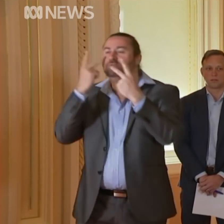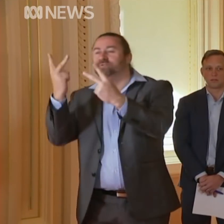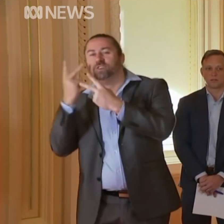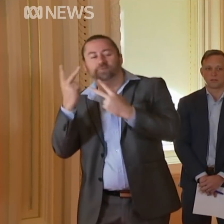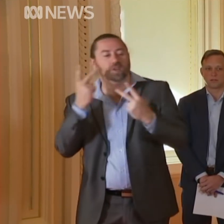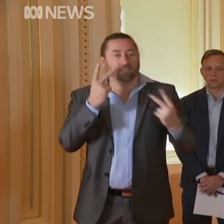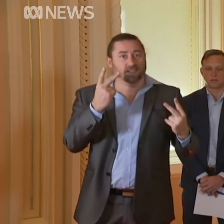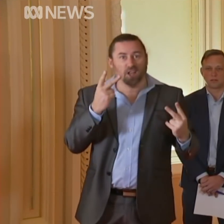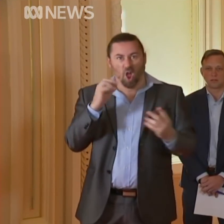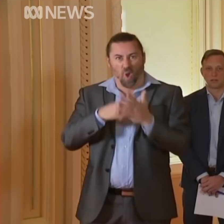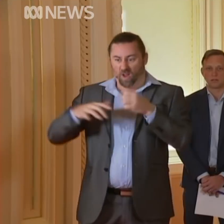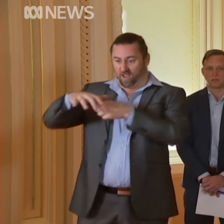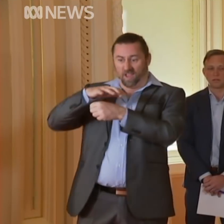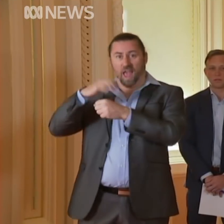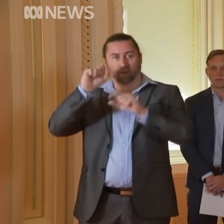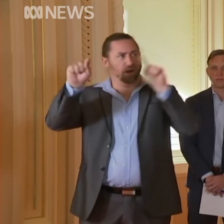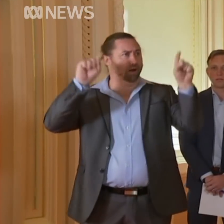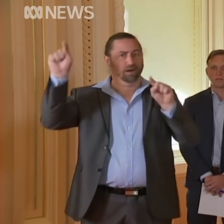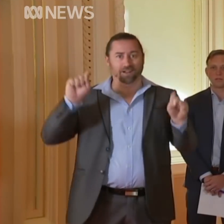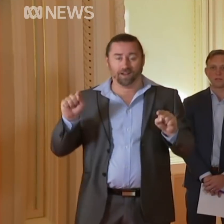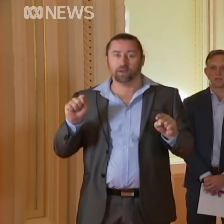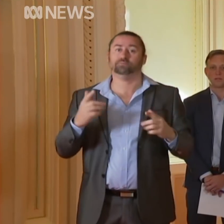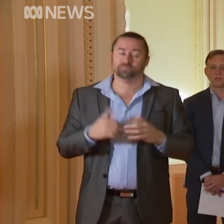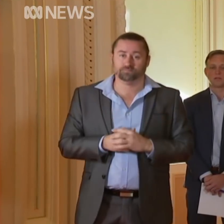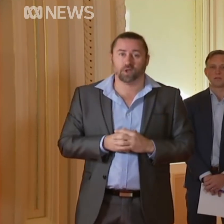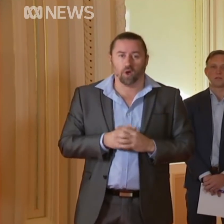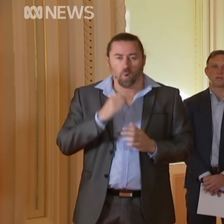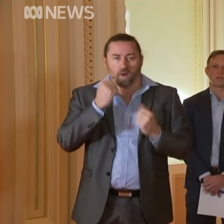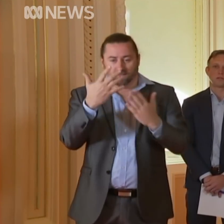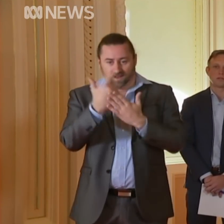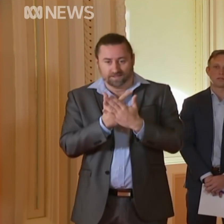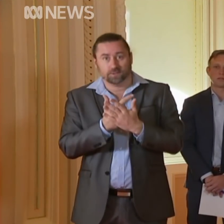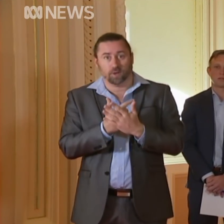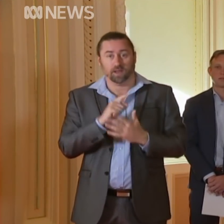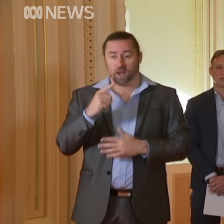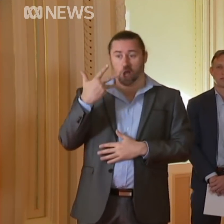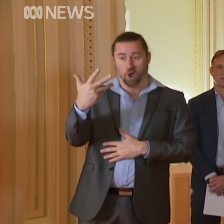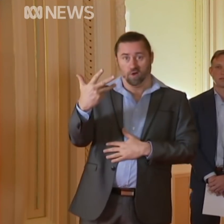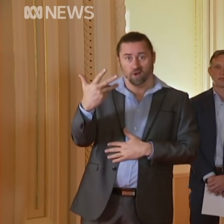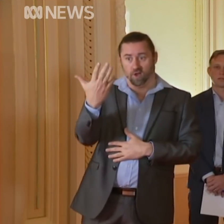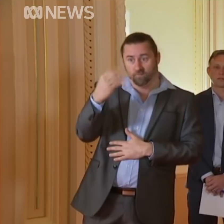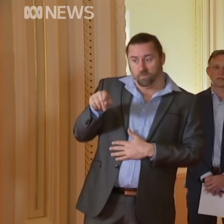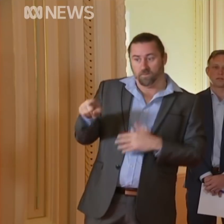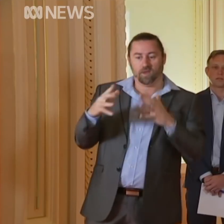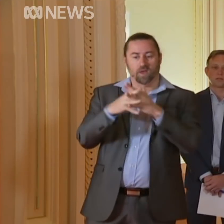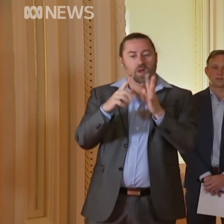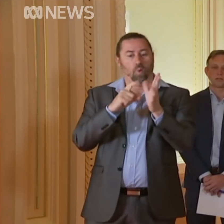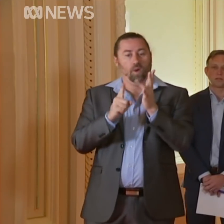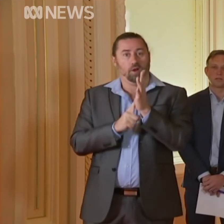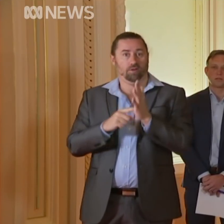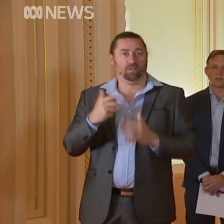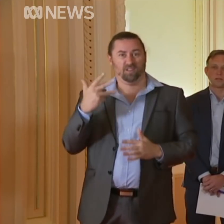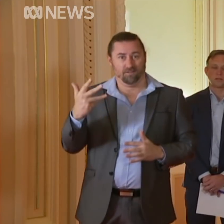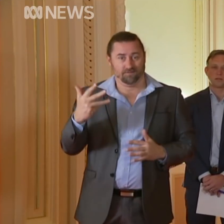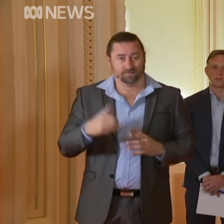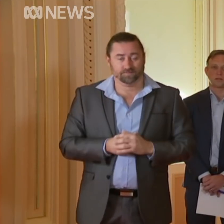those areas. So today we now in Queensland have 9 cases related to that cluster.